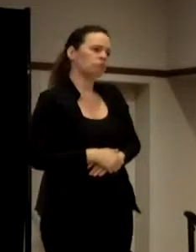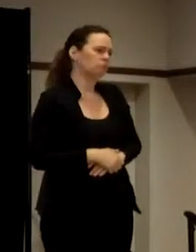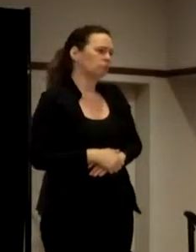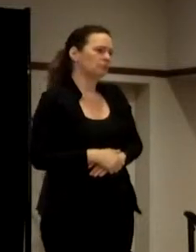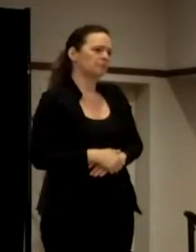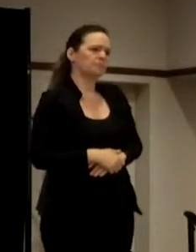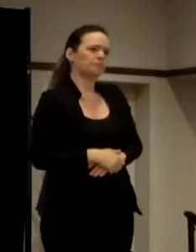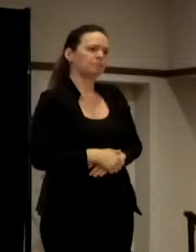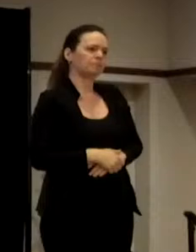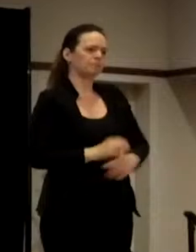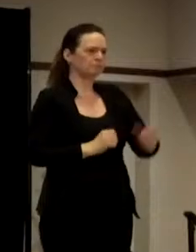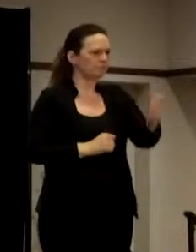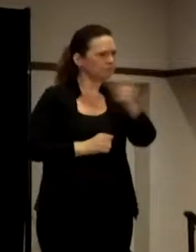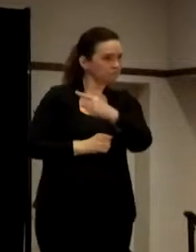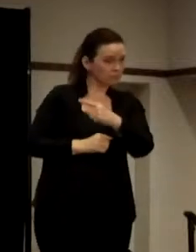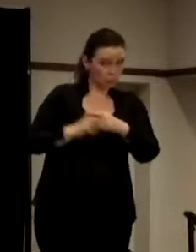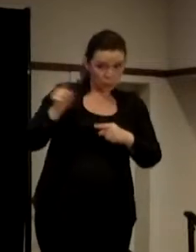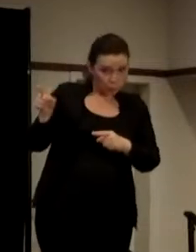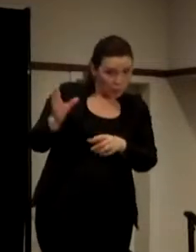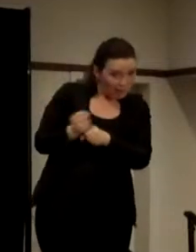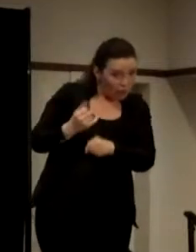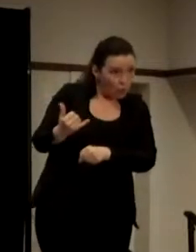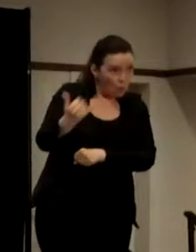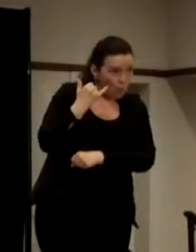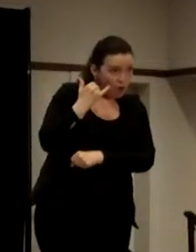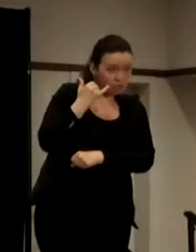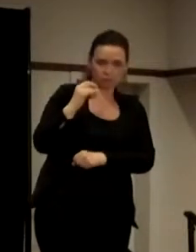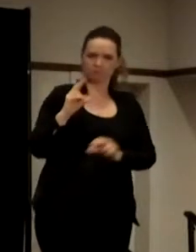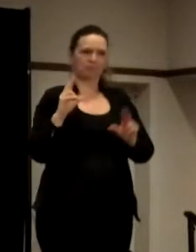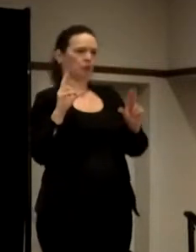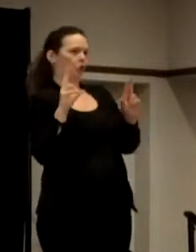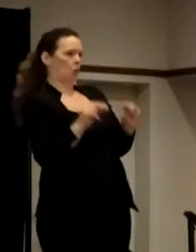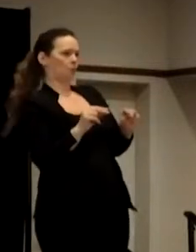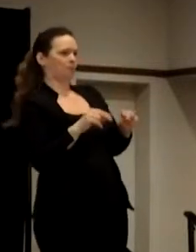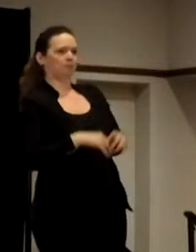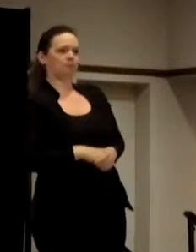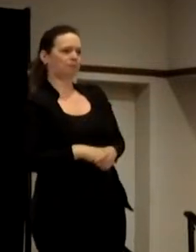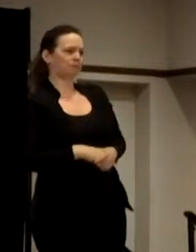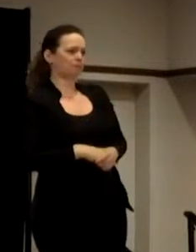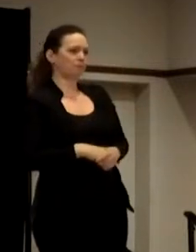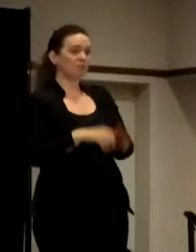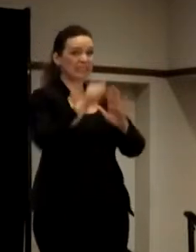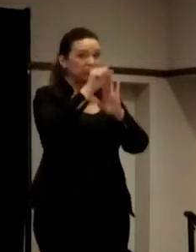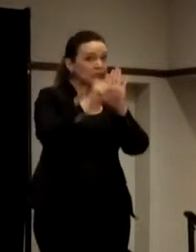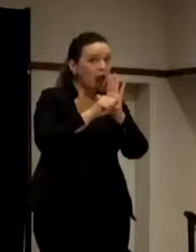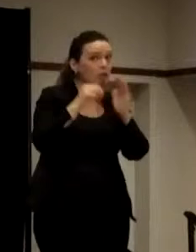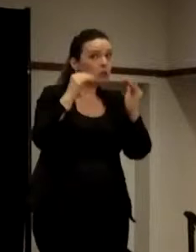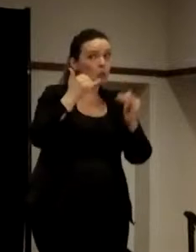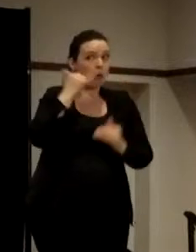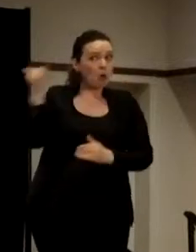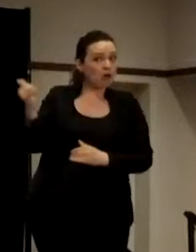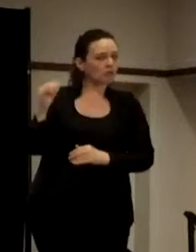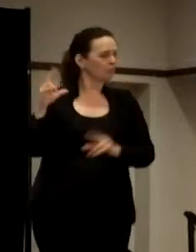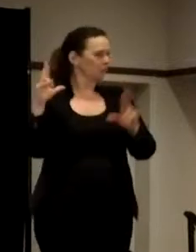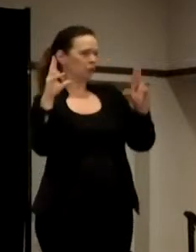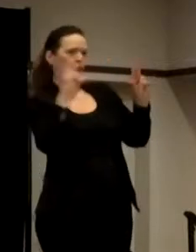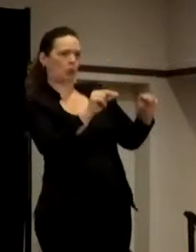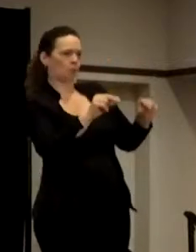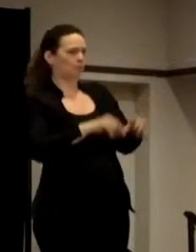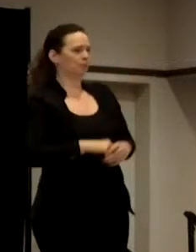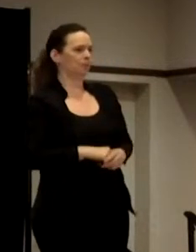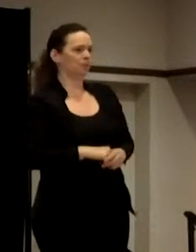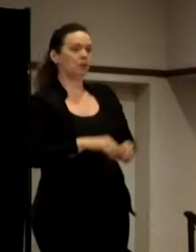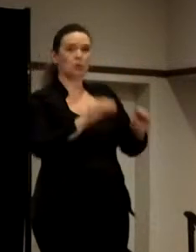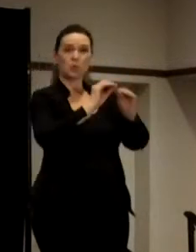you receive any calls this weekend from anyone No. at the state level? No, nobody called me about what's my position on the